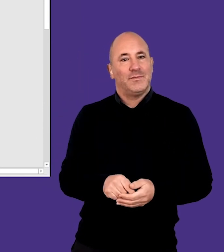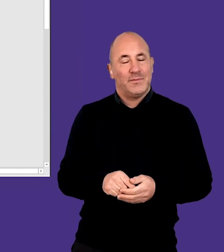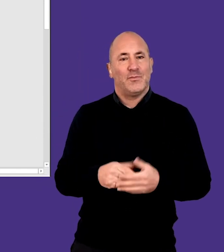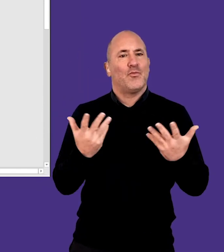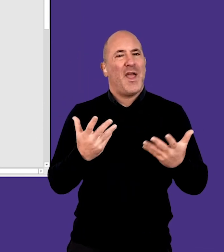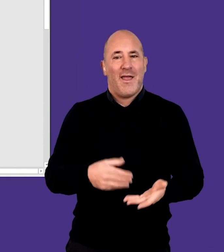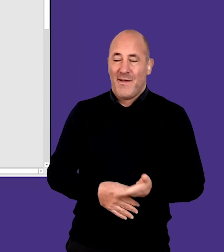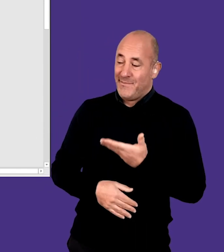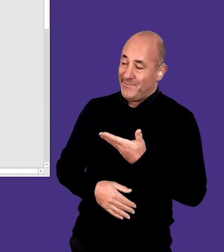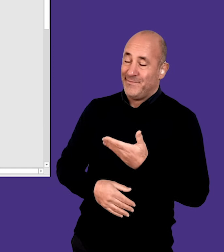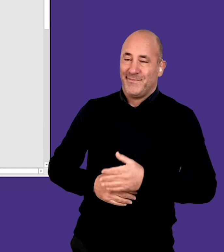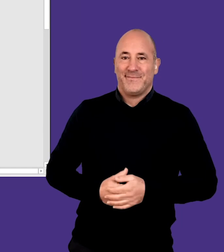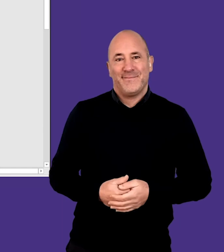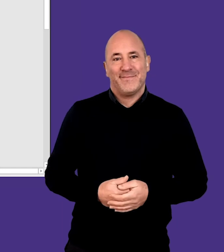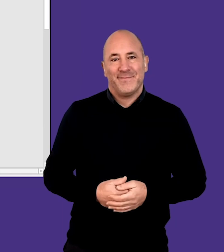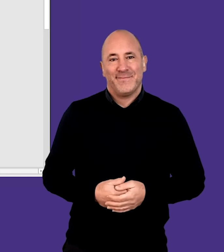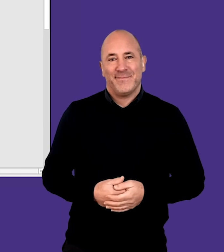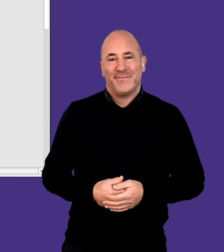will appear in this box.